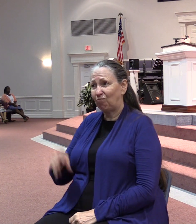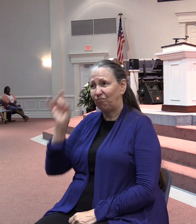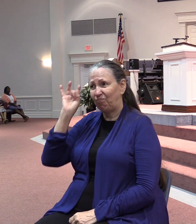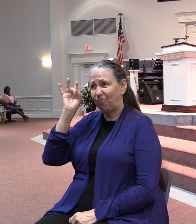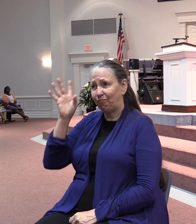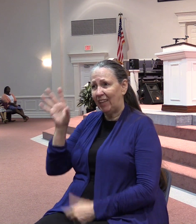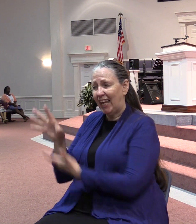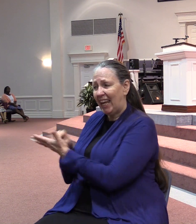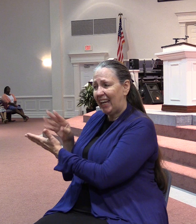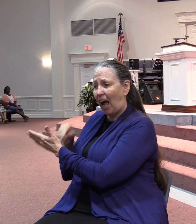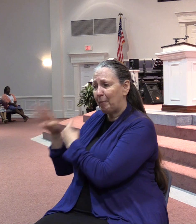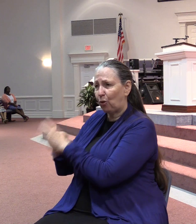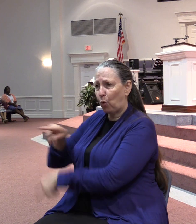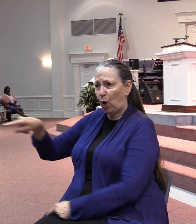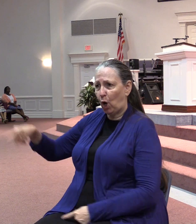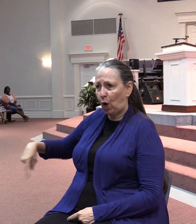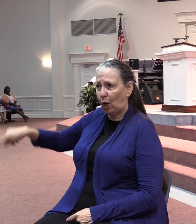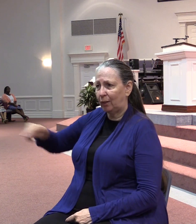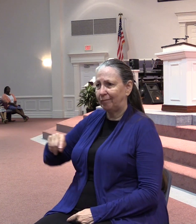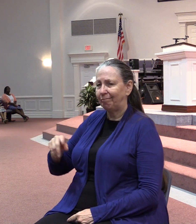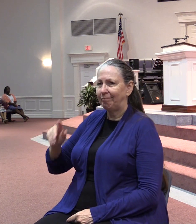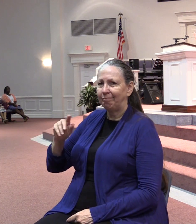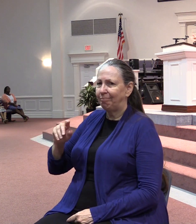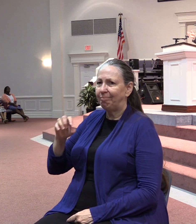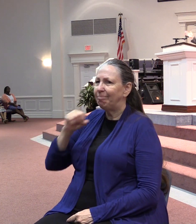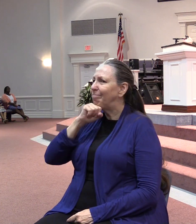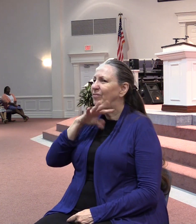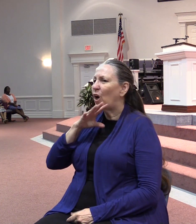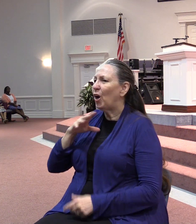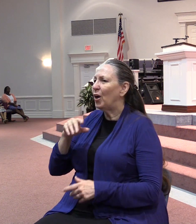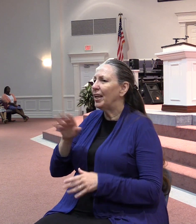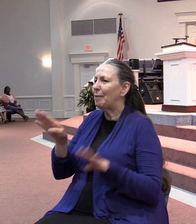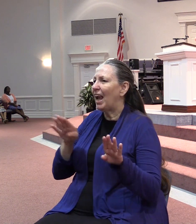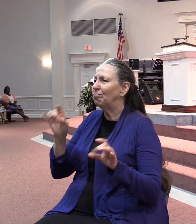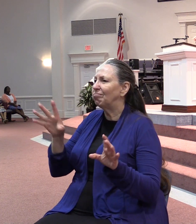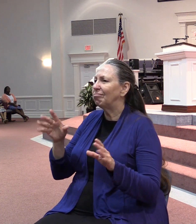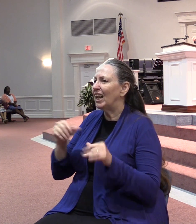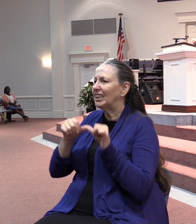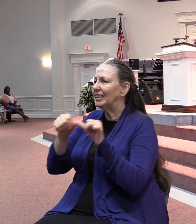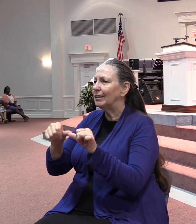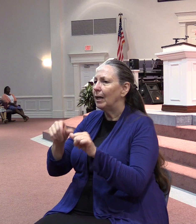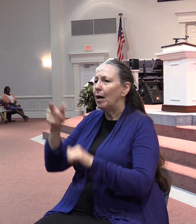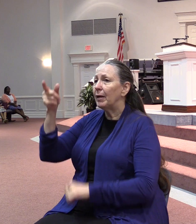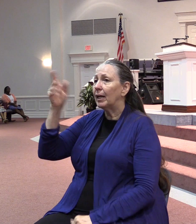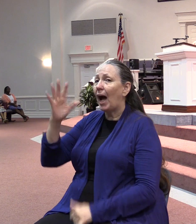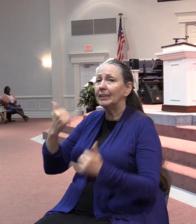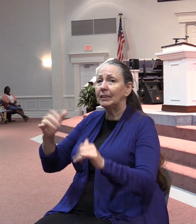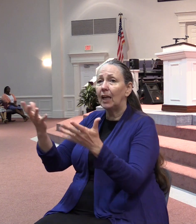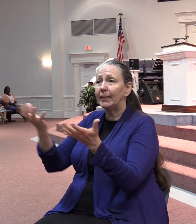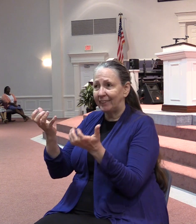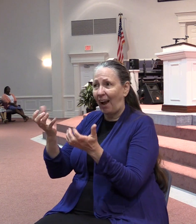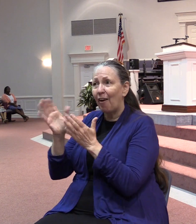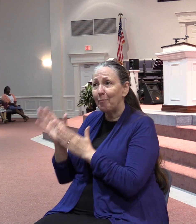pagan practices that were started with Jeroboam. And it just continued. And yet God still had a